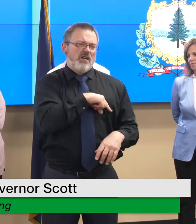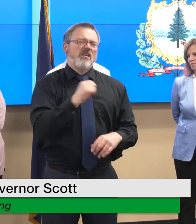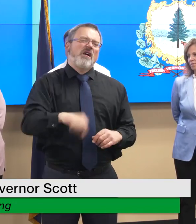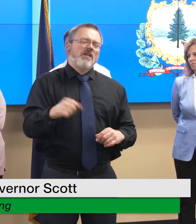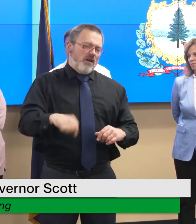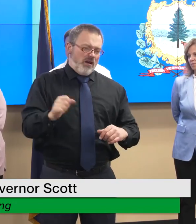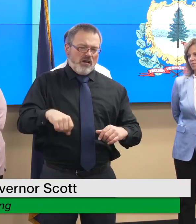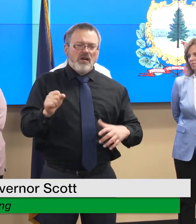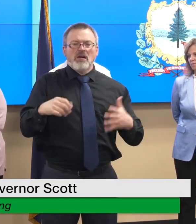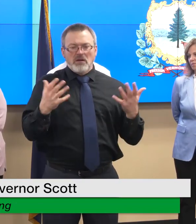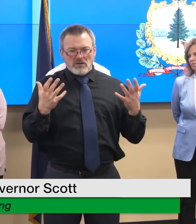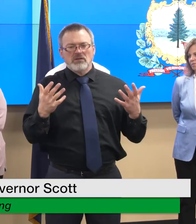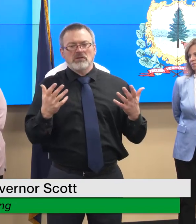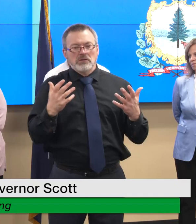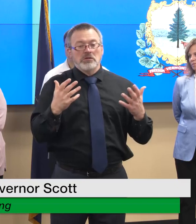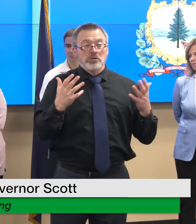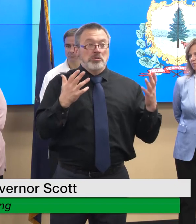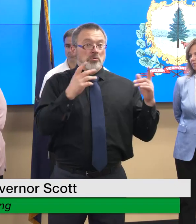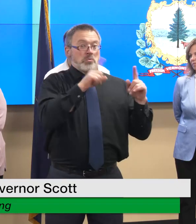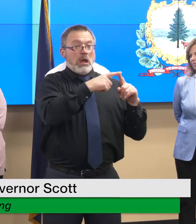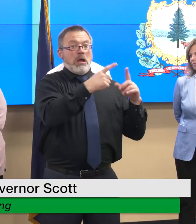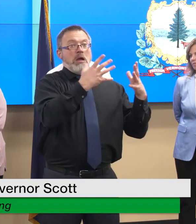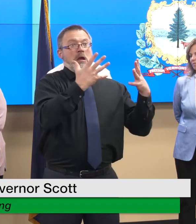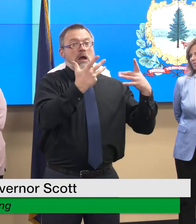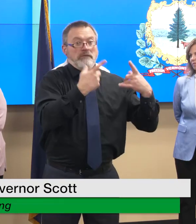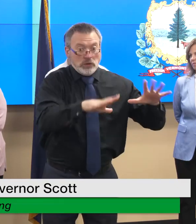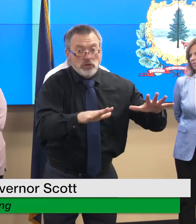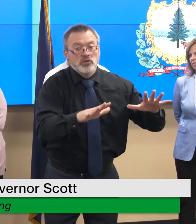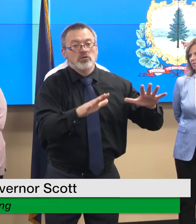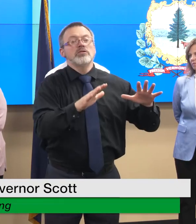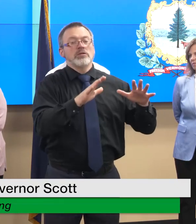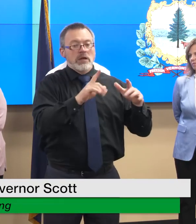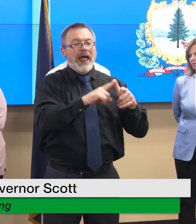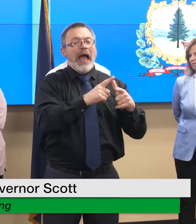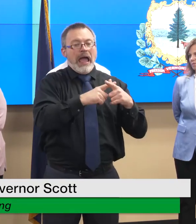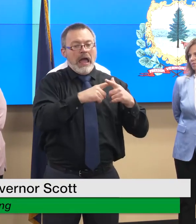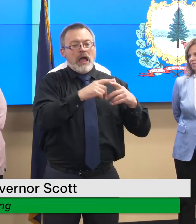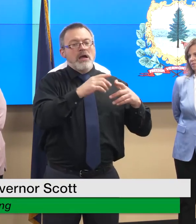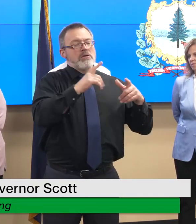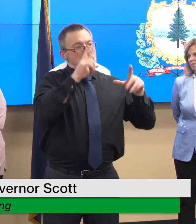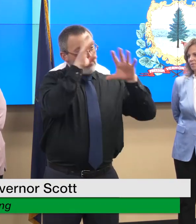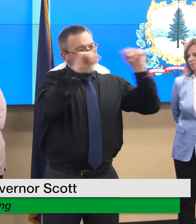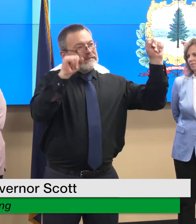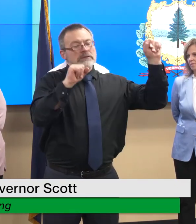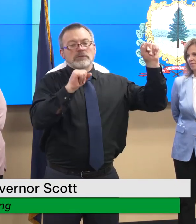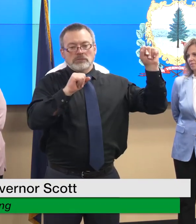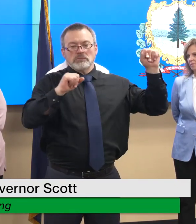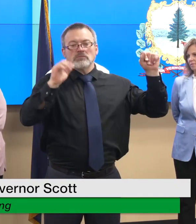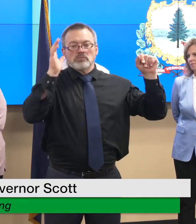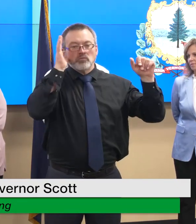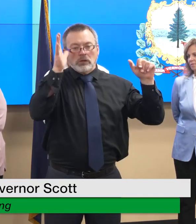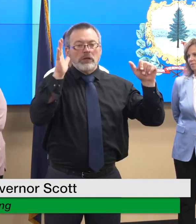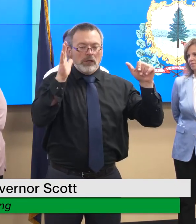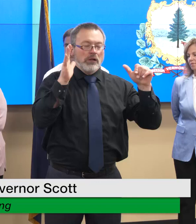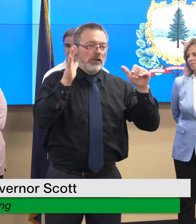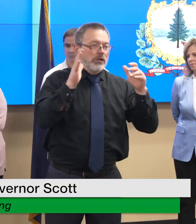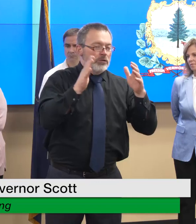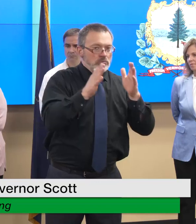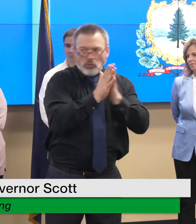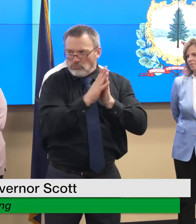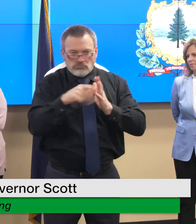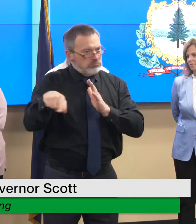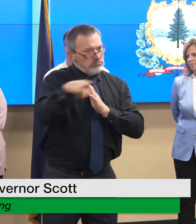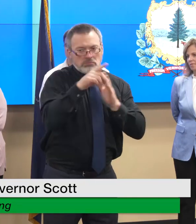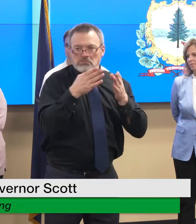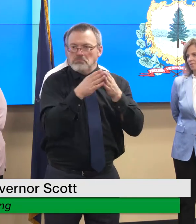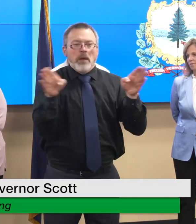send a formal request to the president that will include both individual and public assistance. We expect to send that